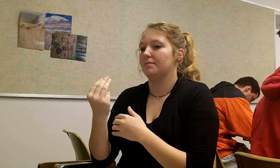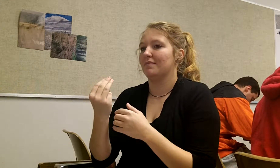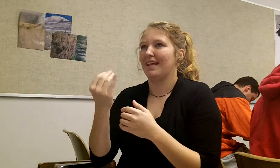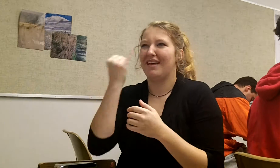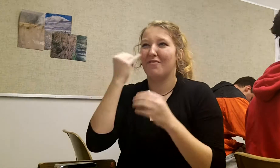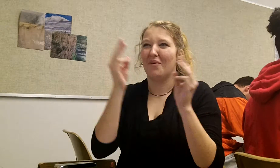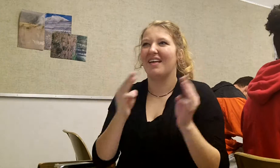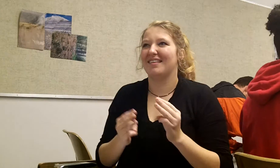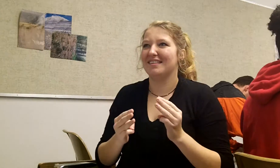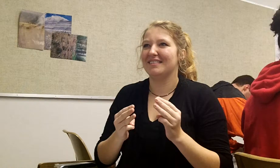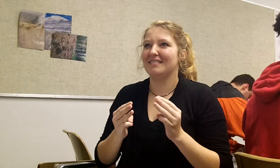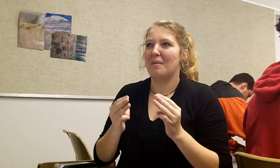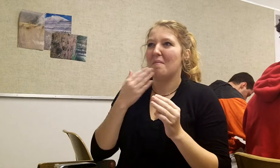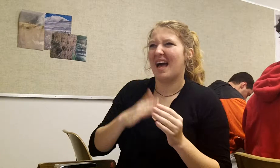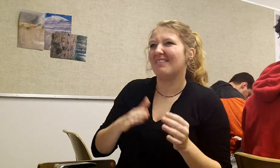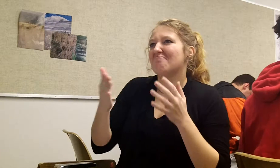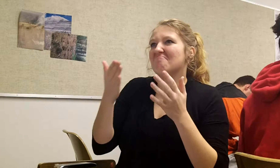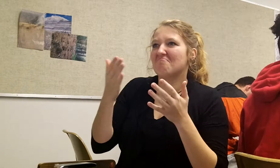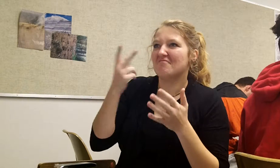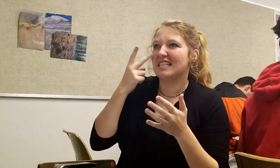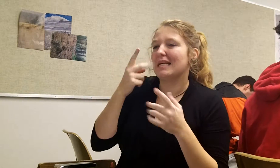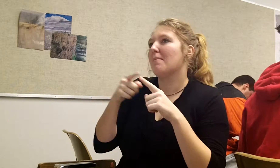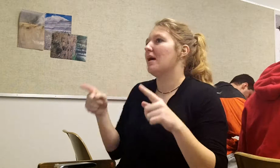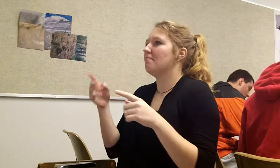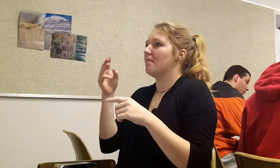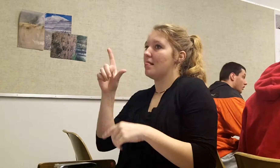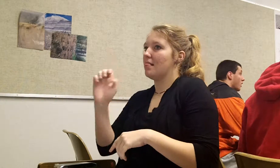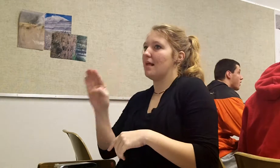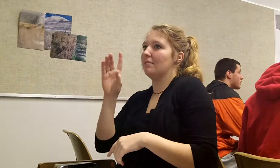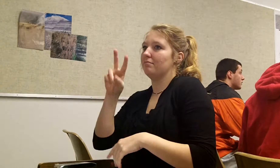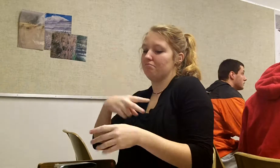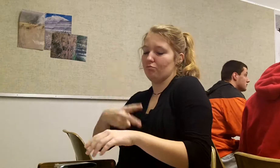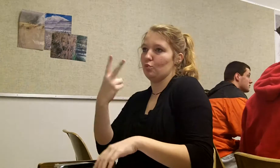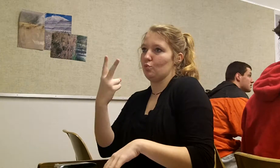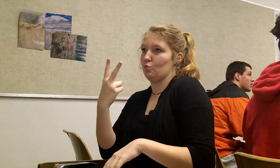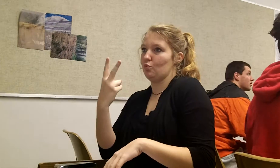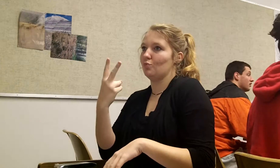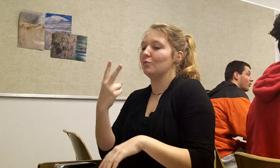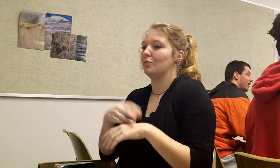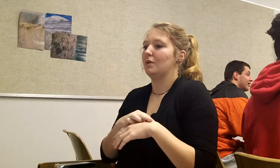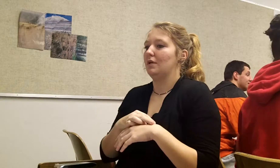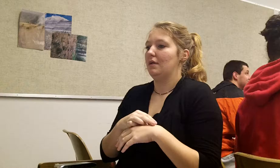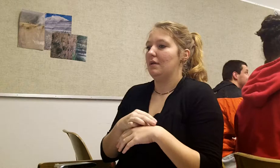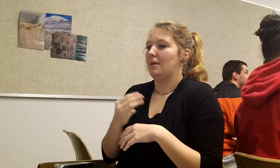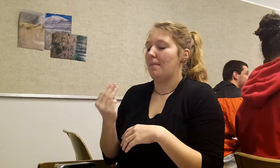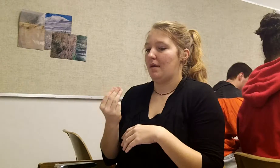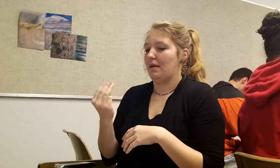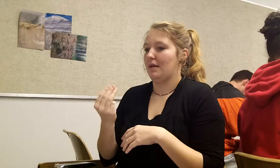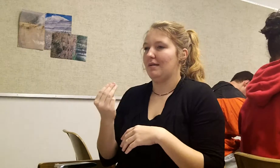then. So lab is at 2 on Monday. I don't know if it'll go all the way till 5, because